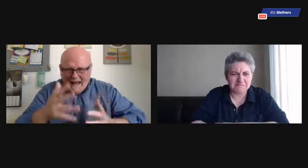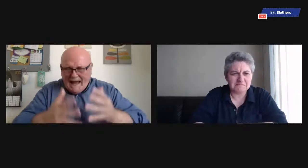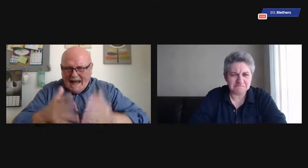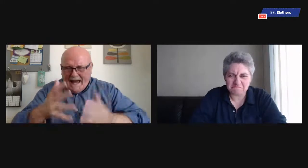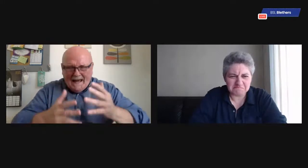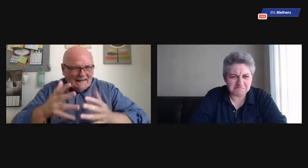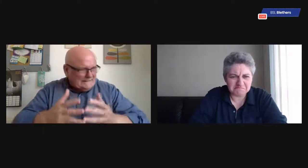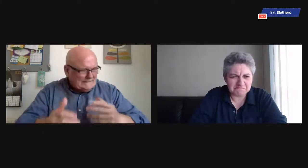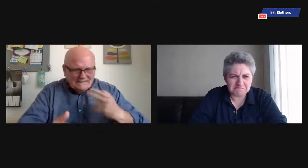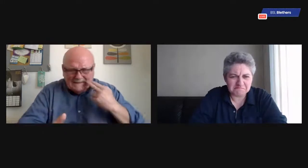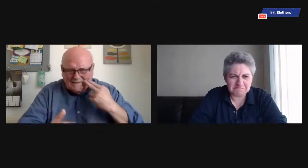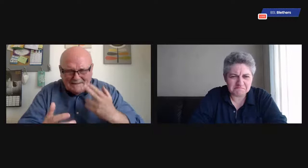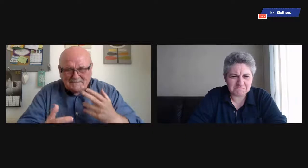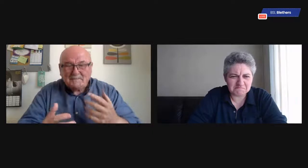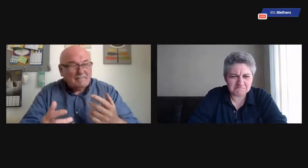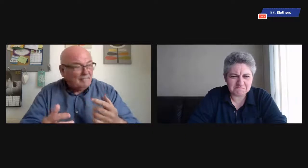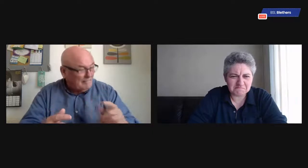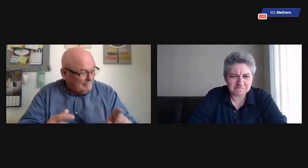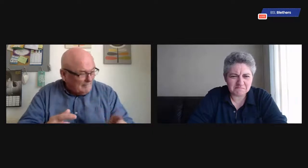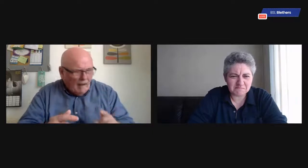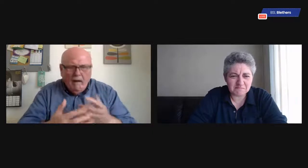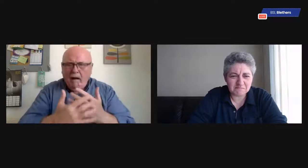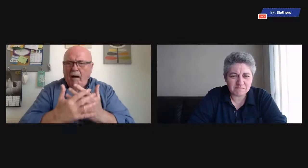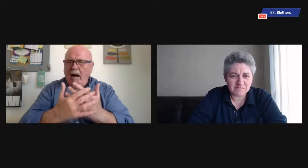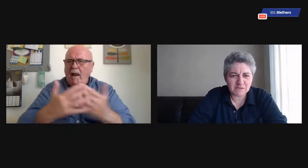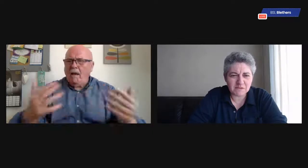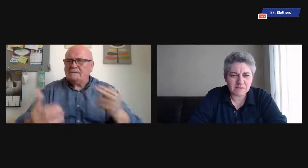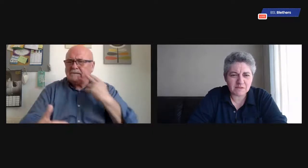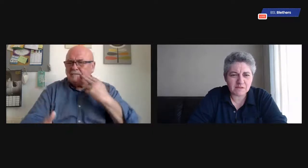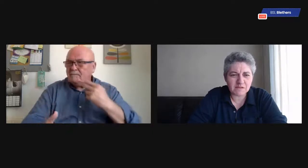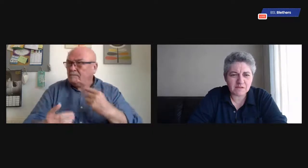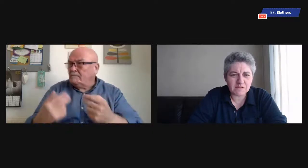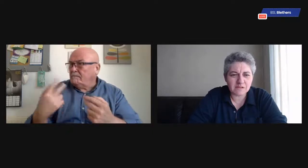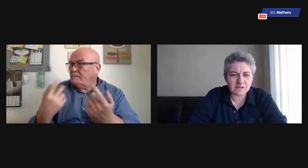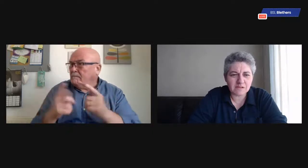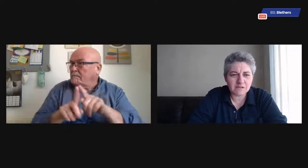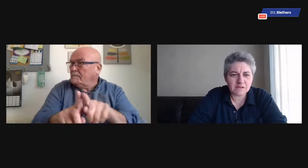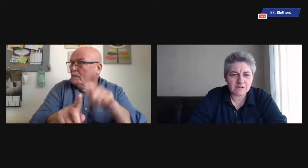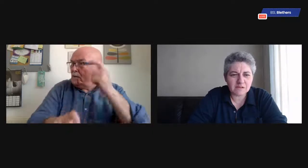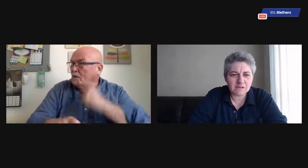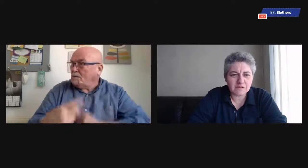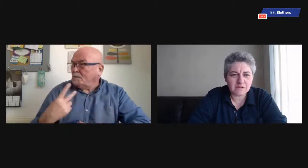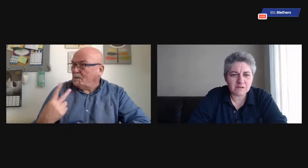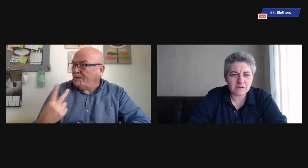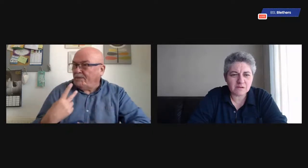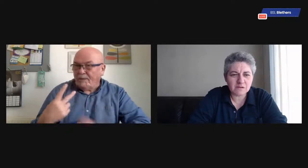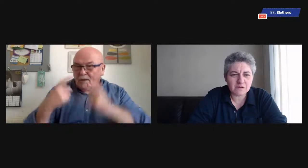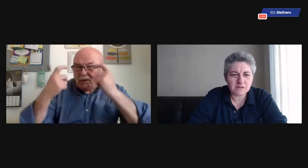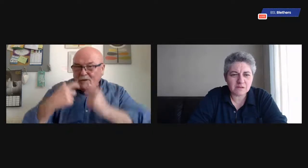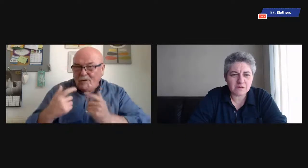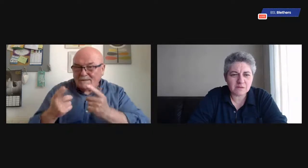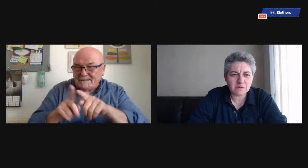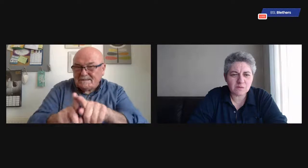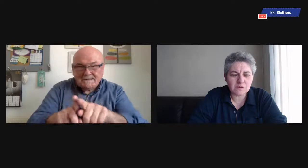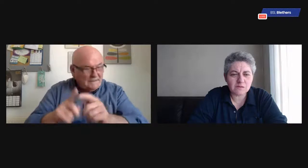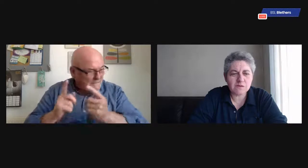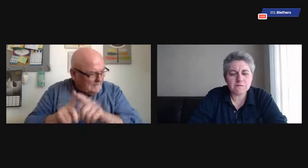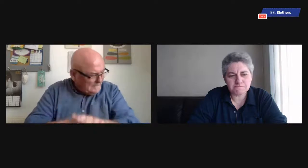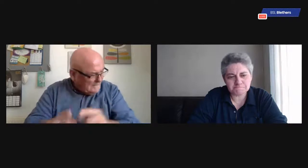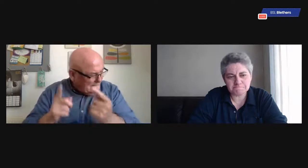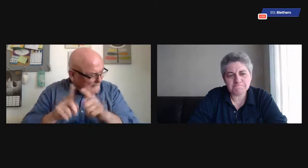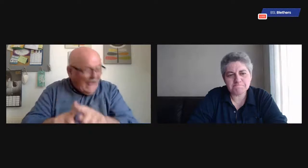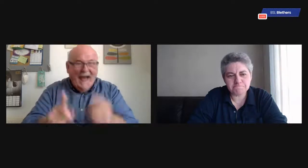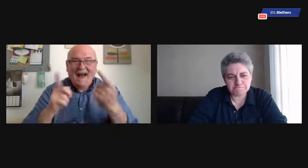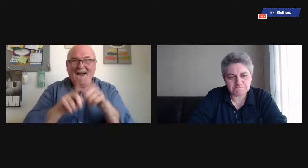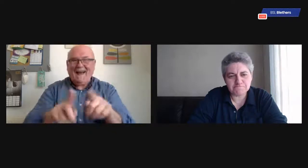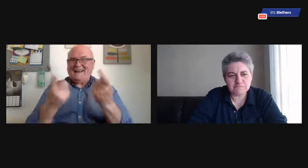using. We're talking about the same thing, but what we realised there was that deaf people